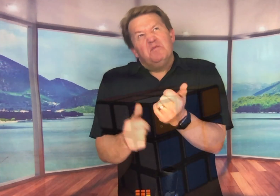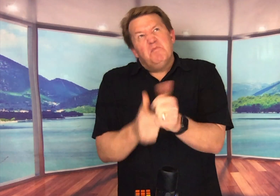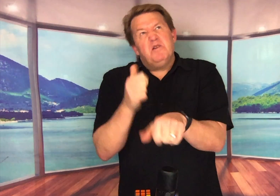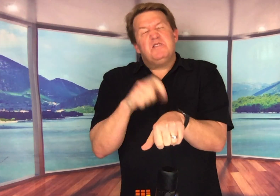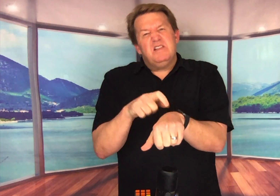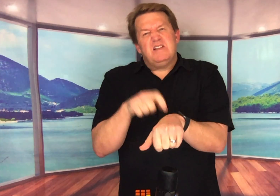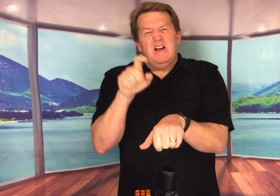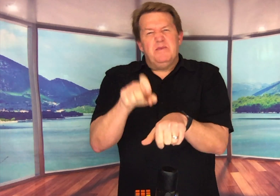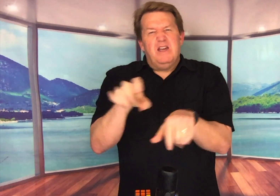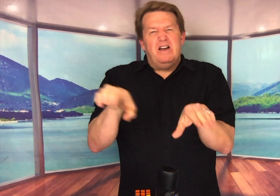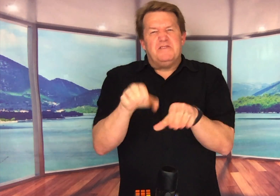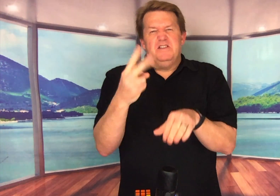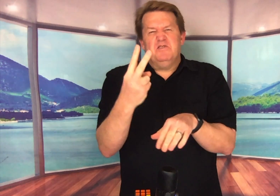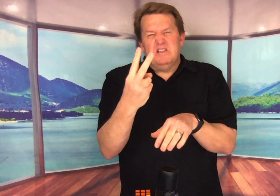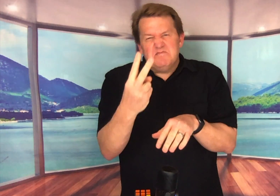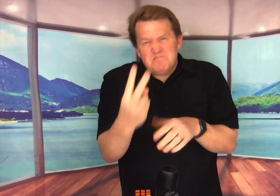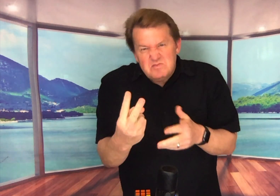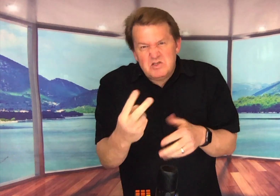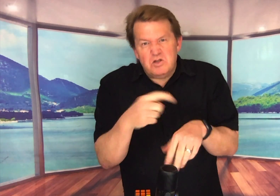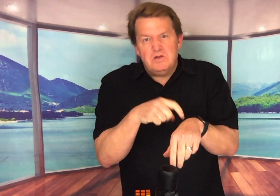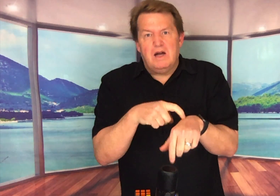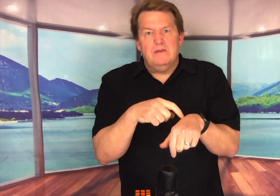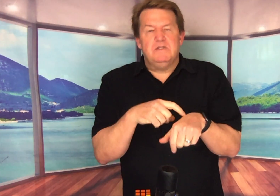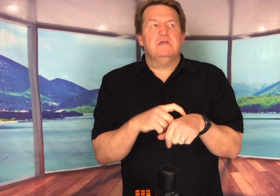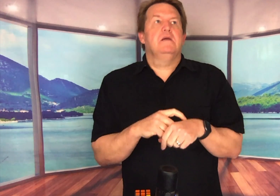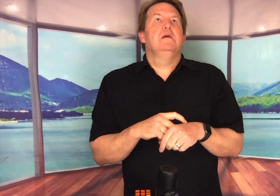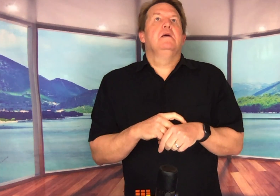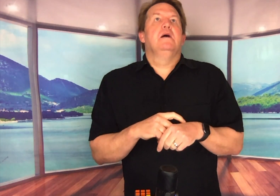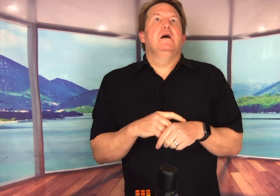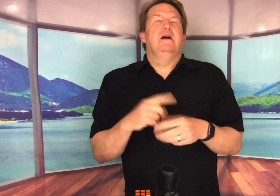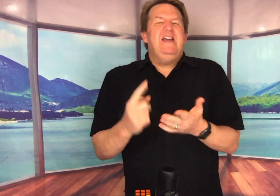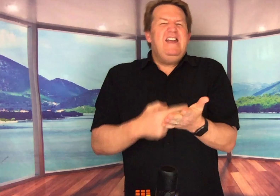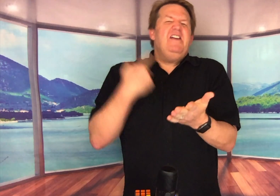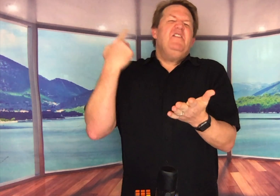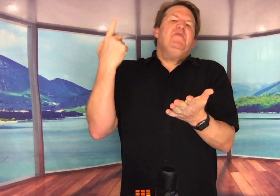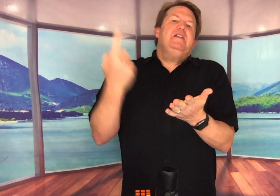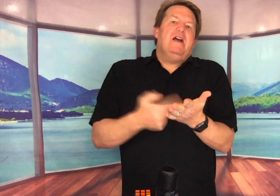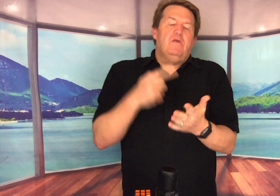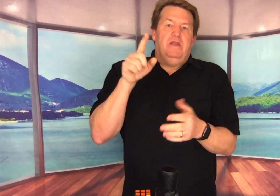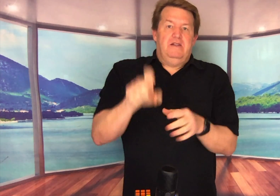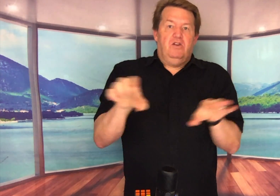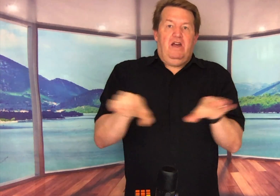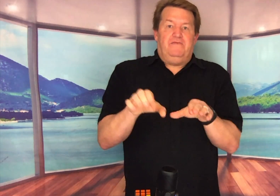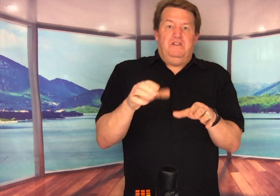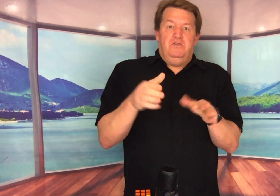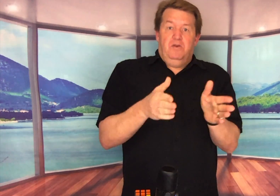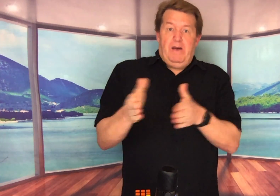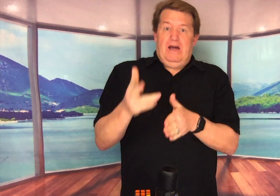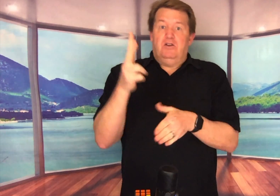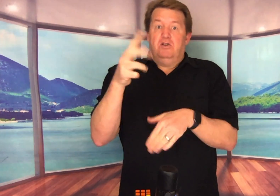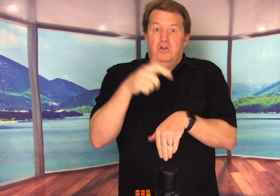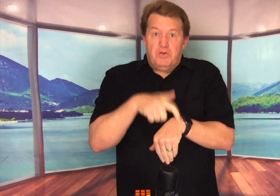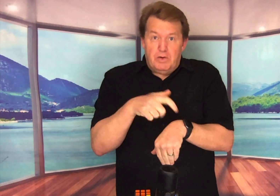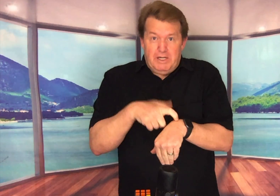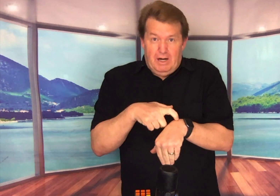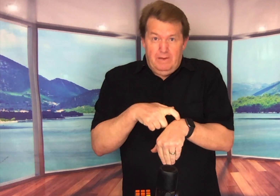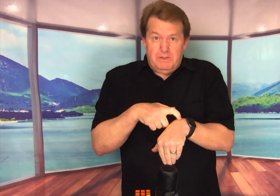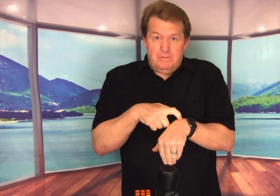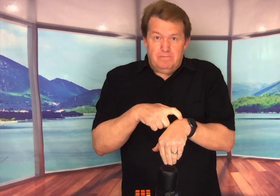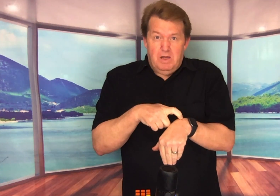Most of the time you have to do it 2 times. Every now and then you'll have to do the pattern 3 times.